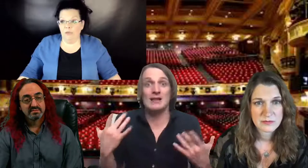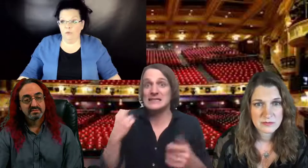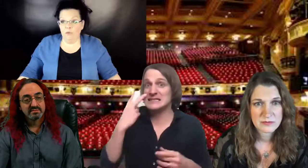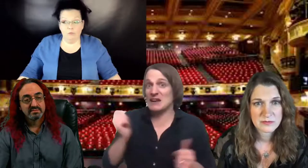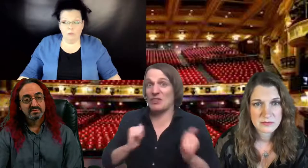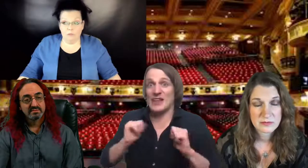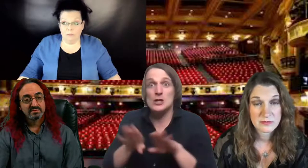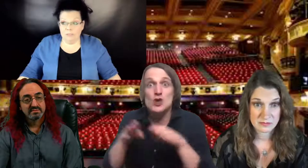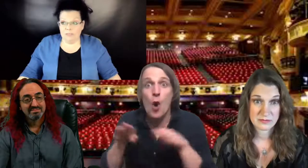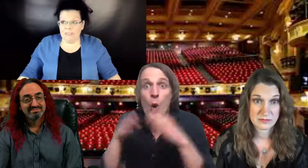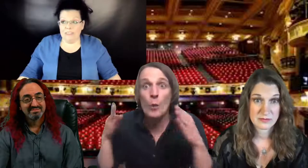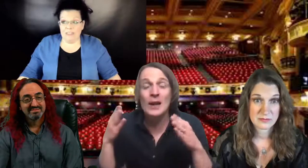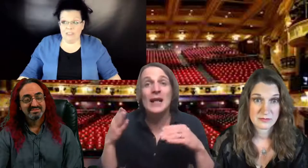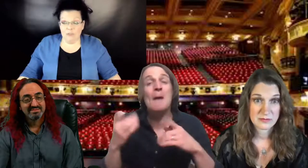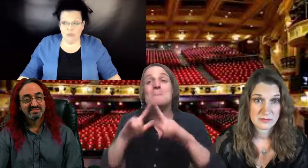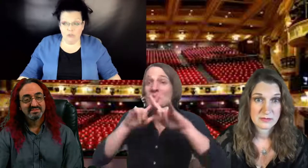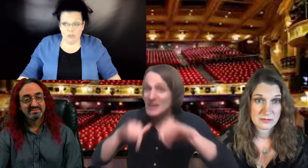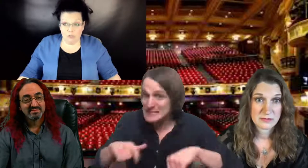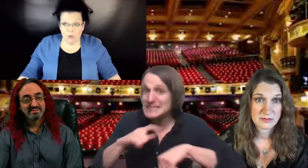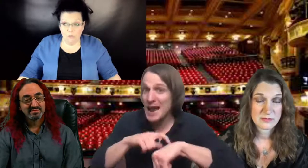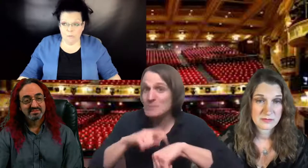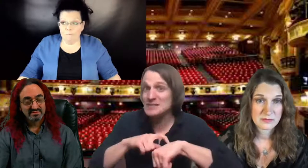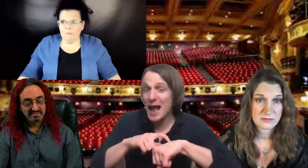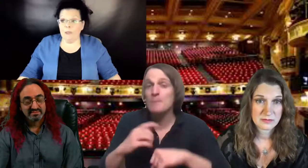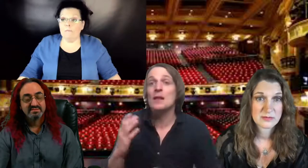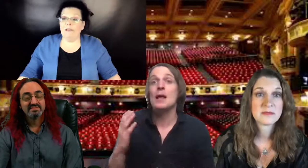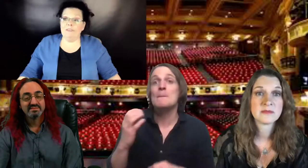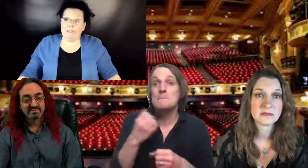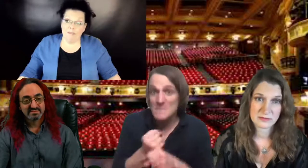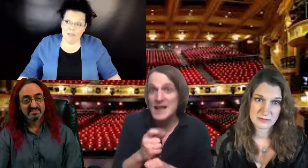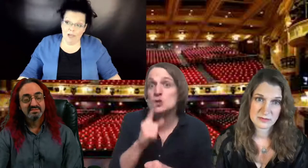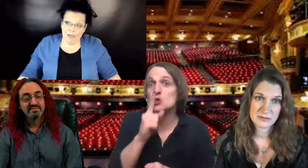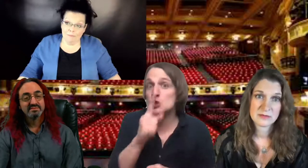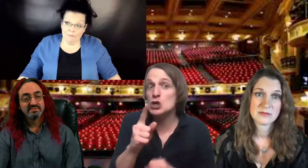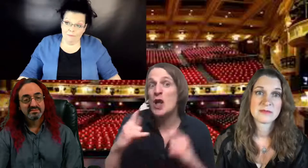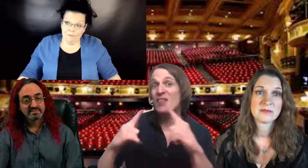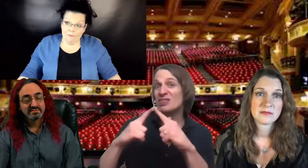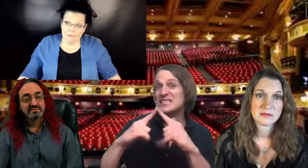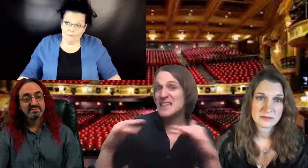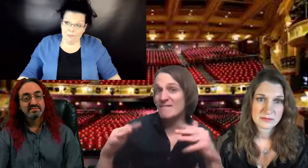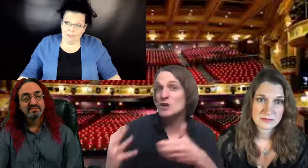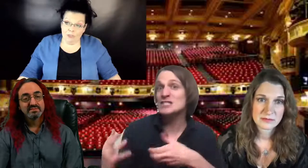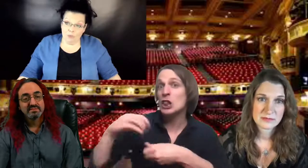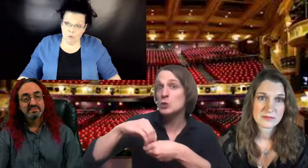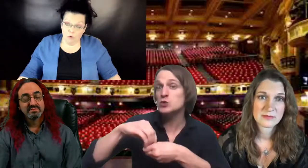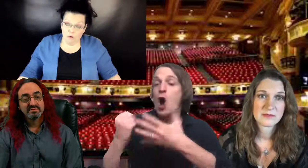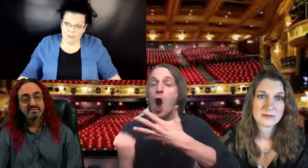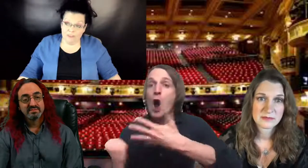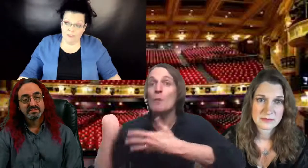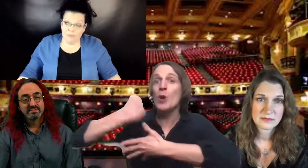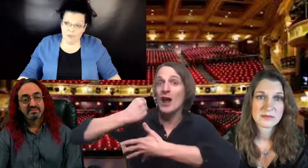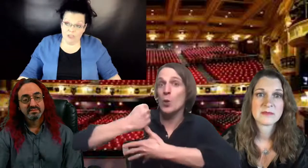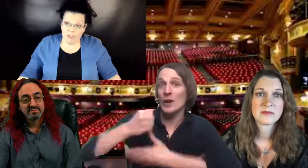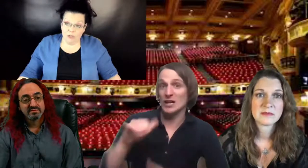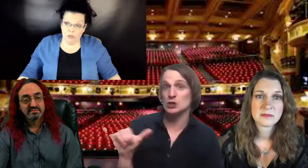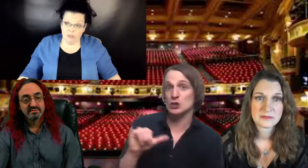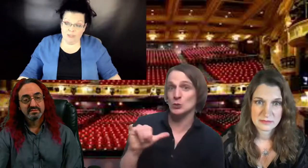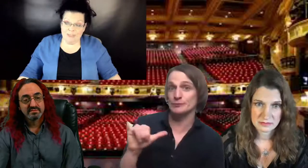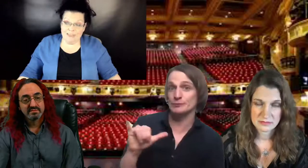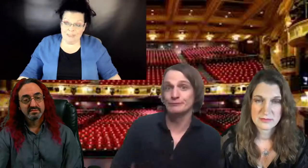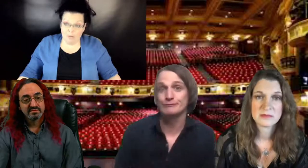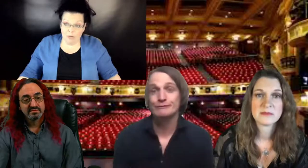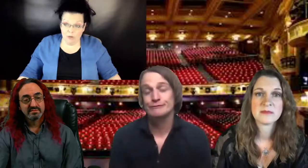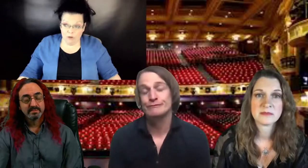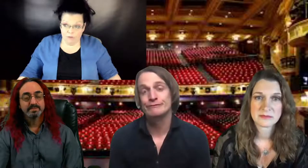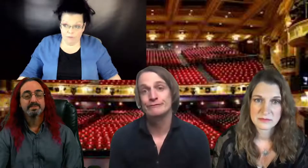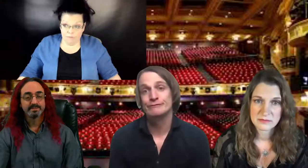today, we're thrilled to see theater starting to reopen, but at the same time, making sure that the diversity and inclusion